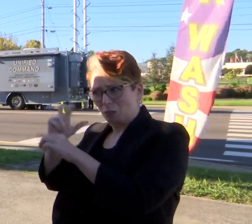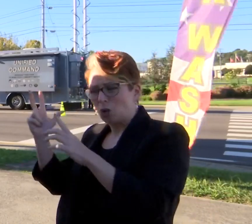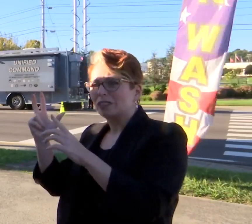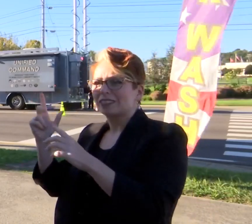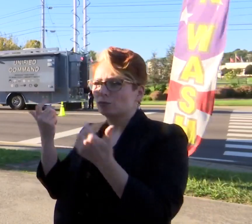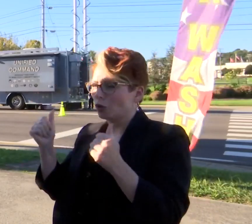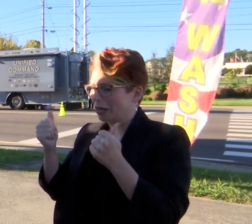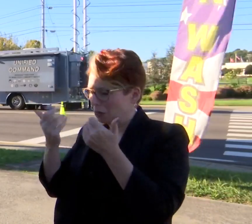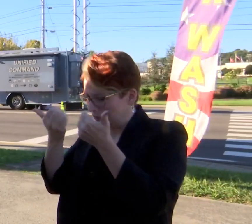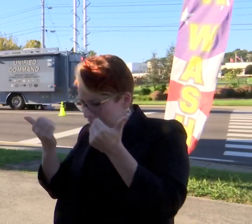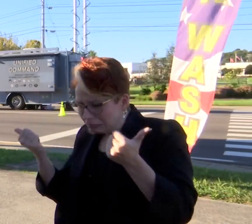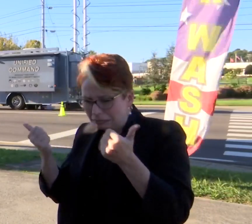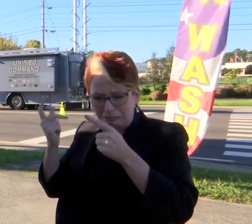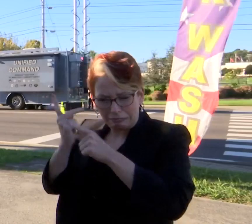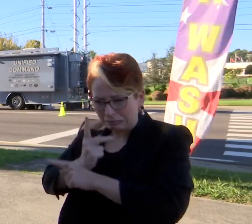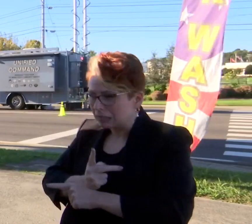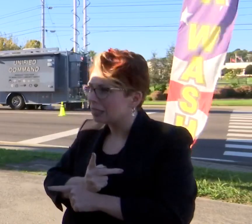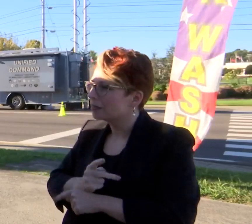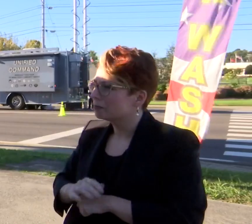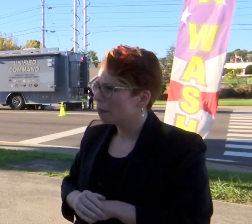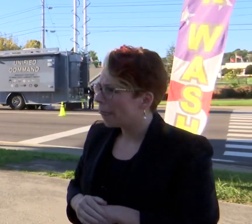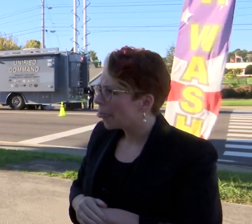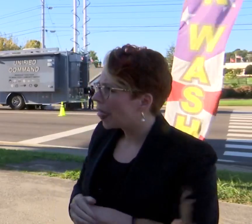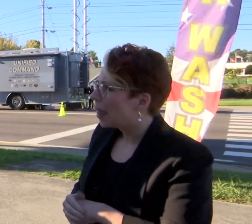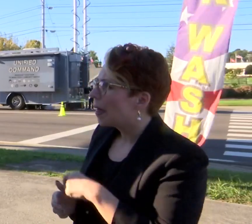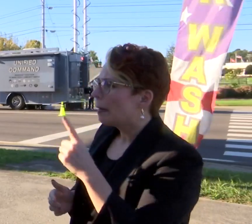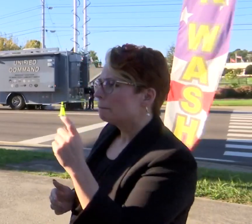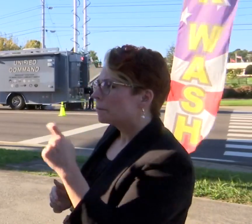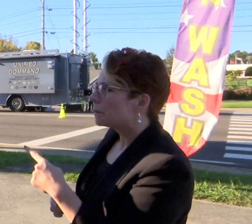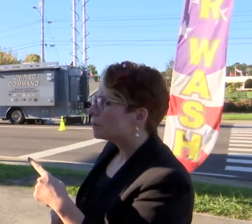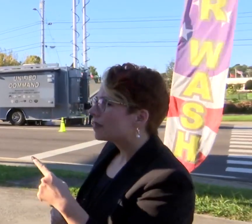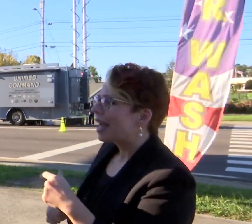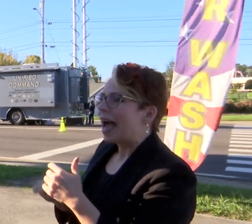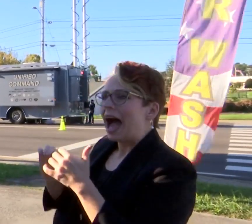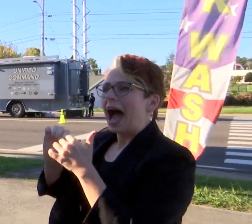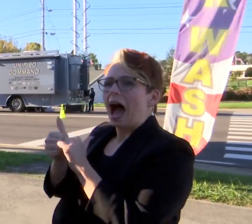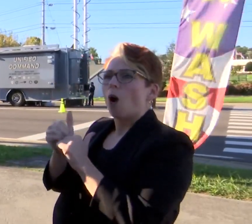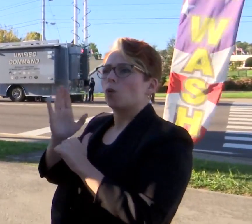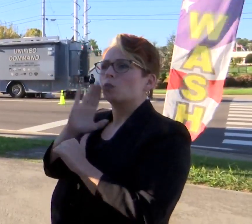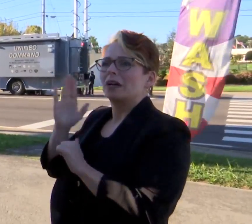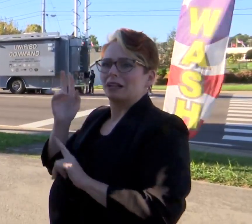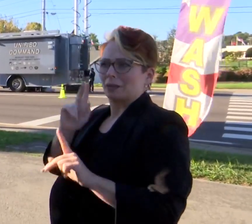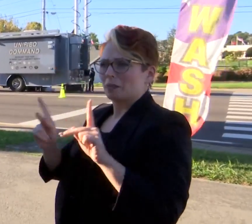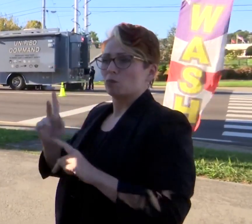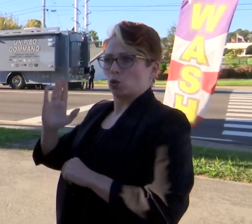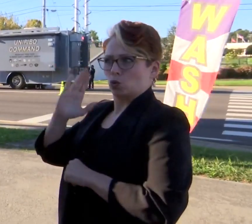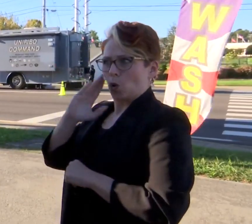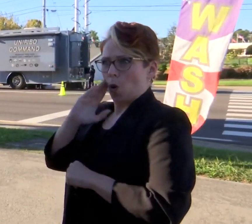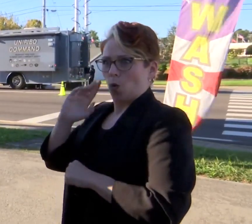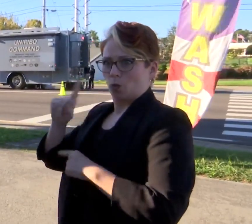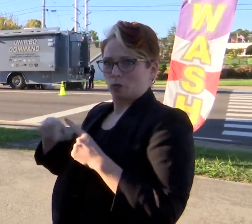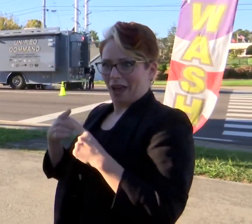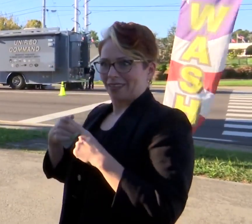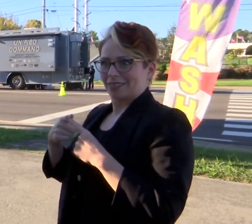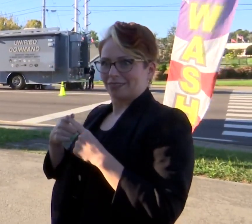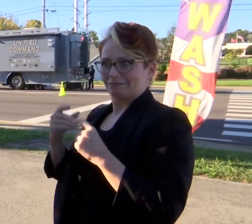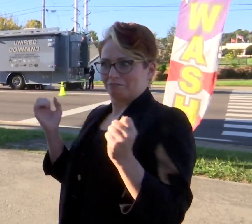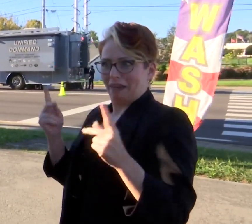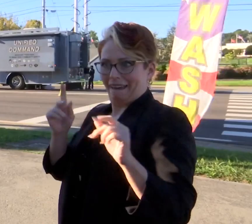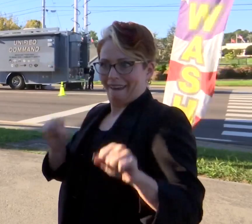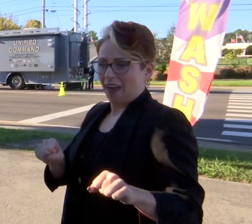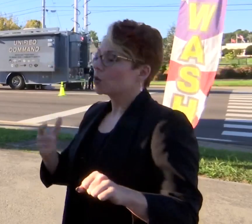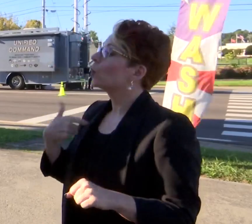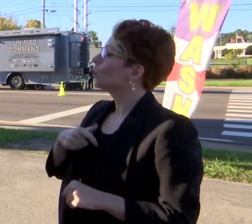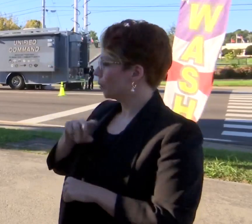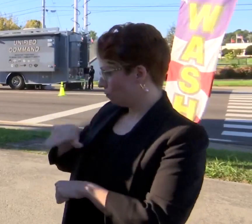How will residents be notified when We'll notify them in as many mechanisms as we can. We'll of course